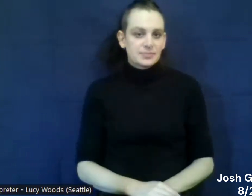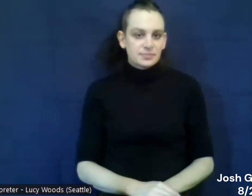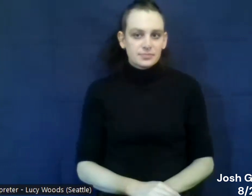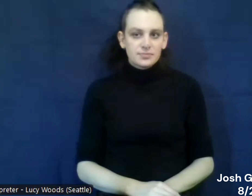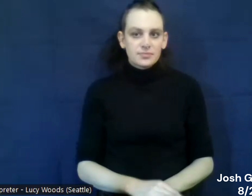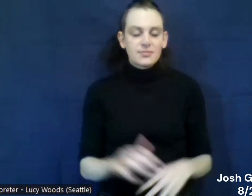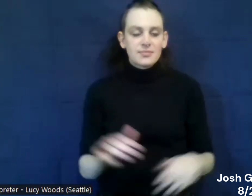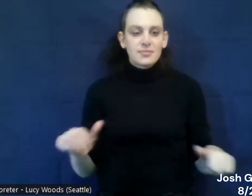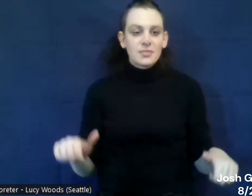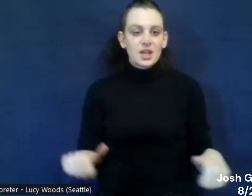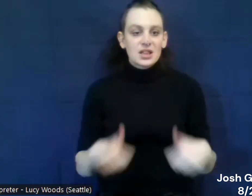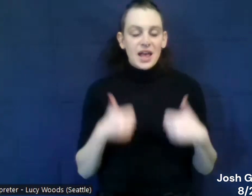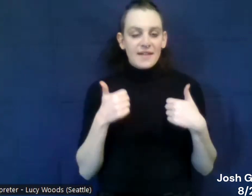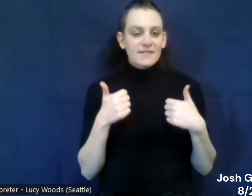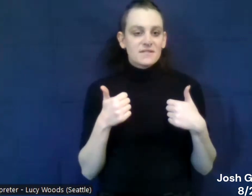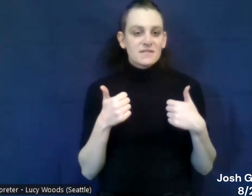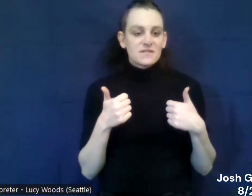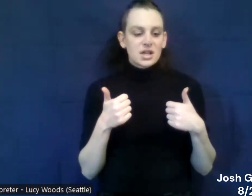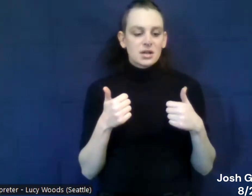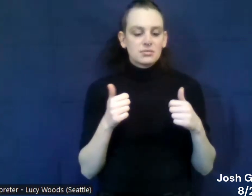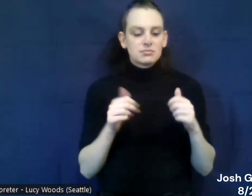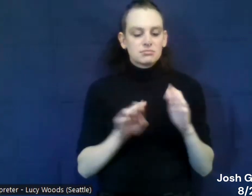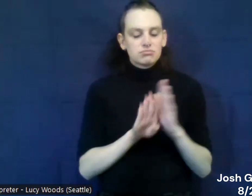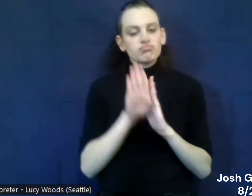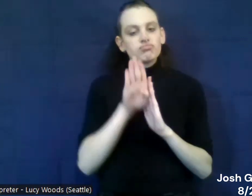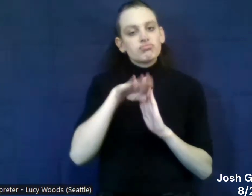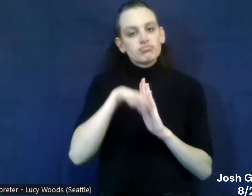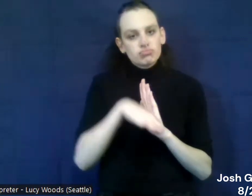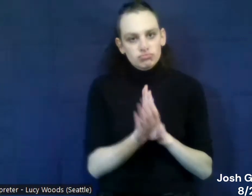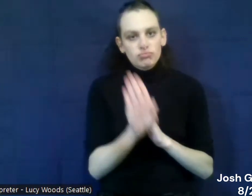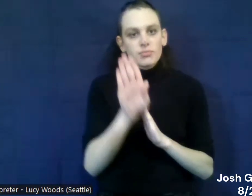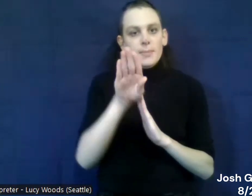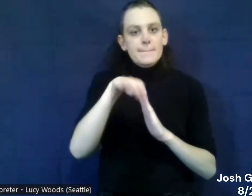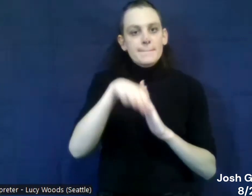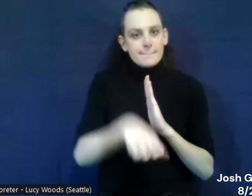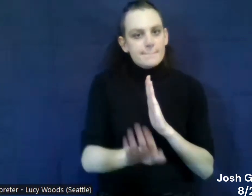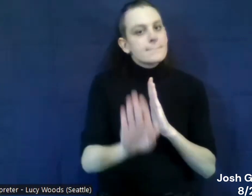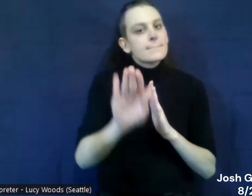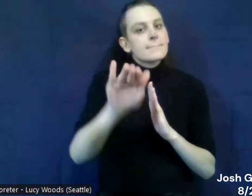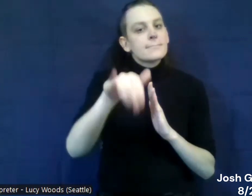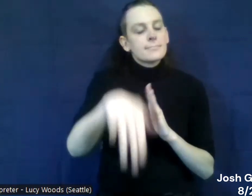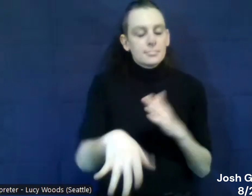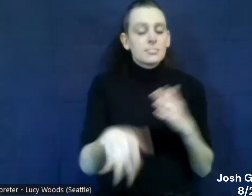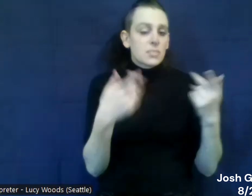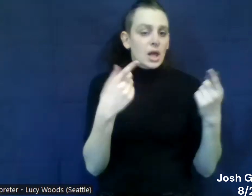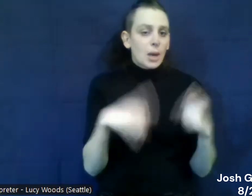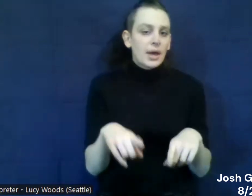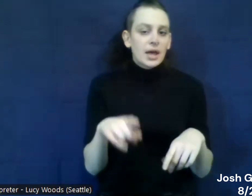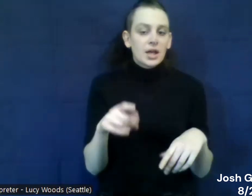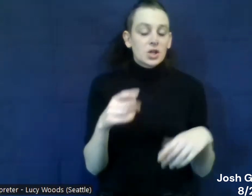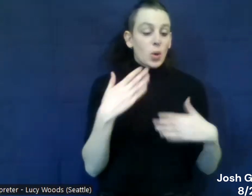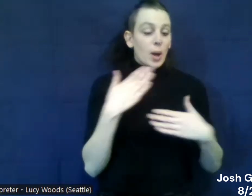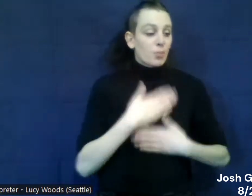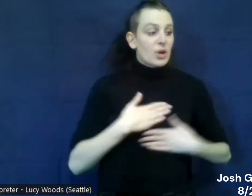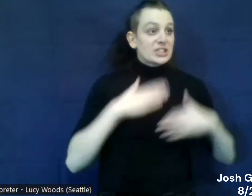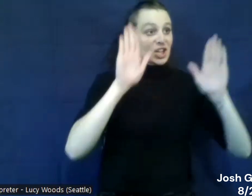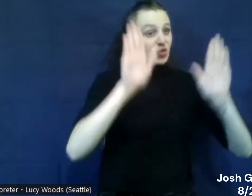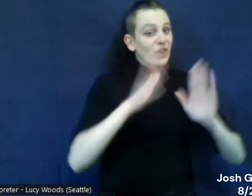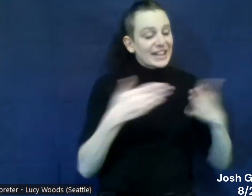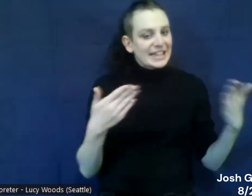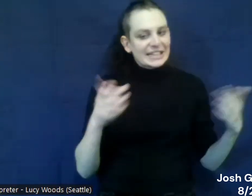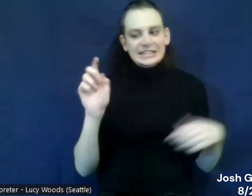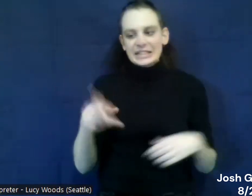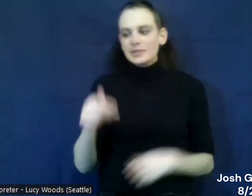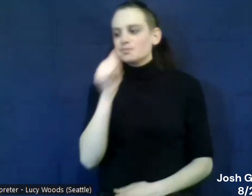life is an ebb and a flow. And for us to appreciate the really great stuff, we need to be able to get through the really difficult things,